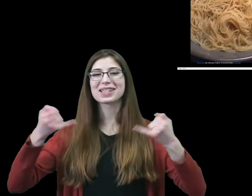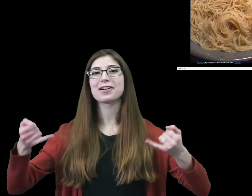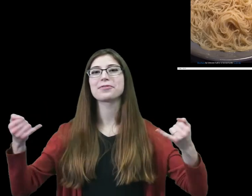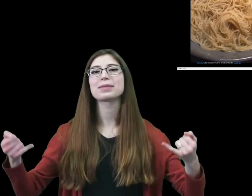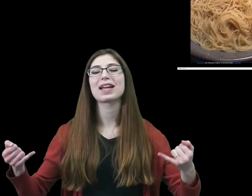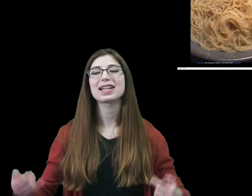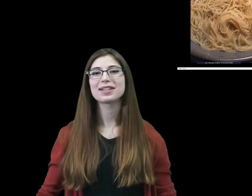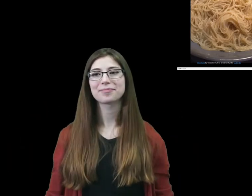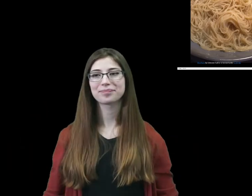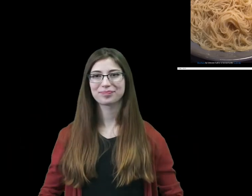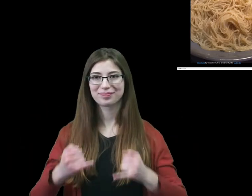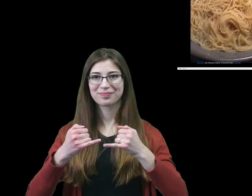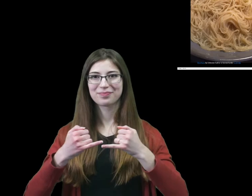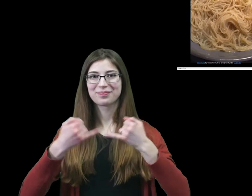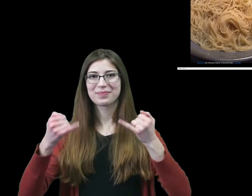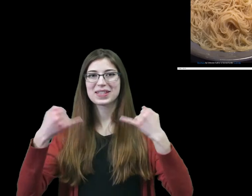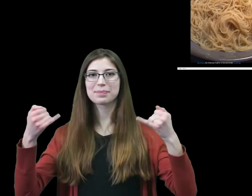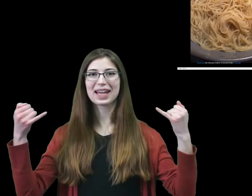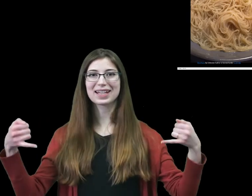of spaghetti. Spaghetti.